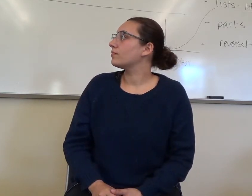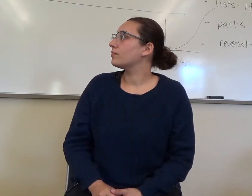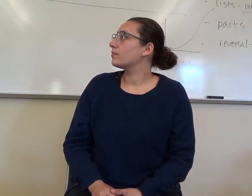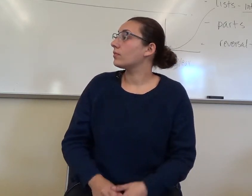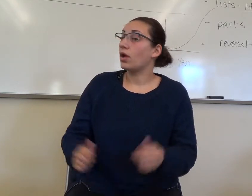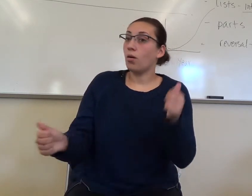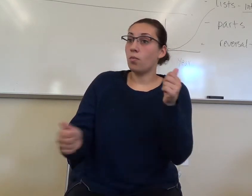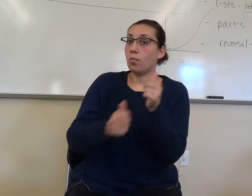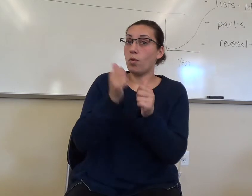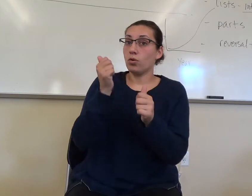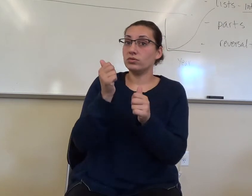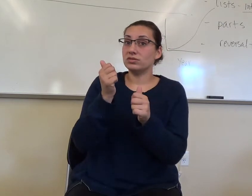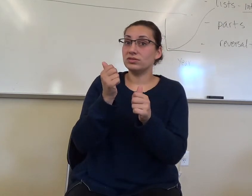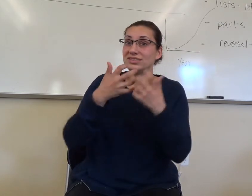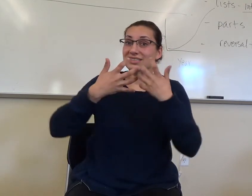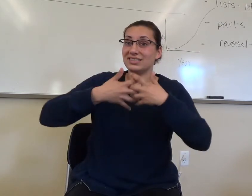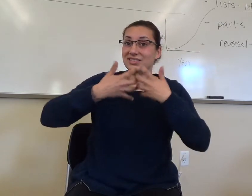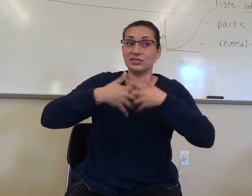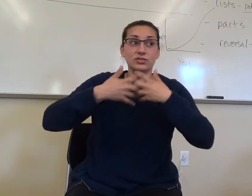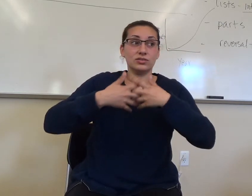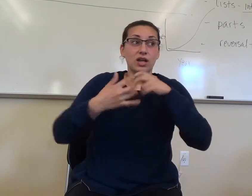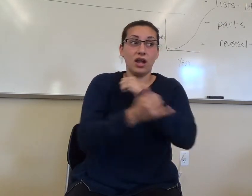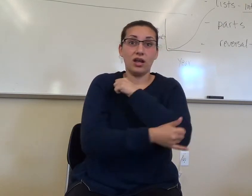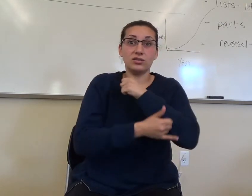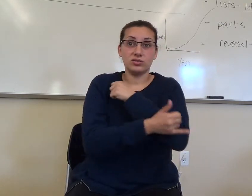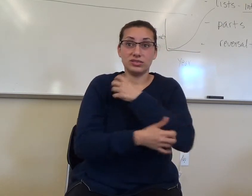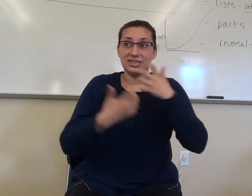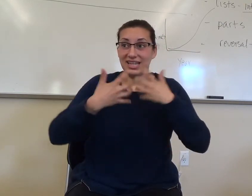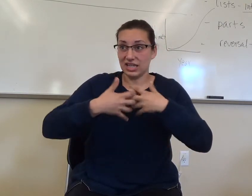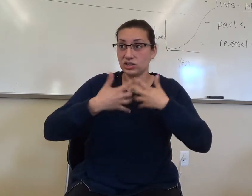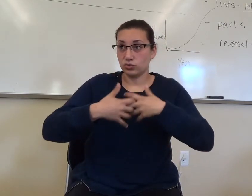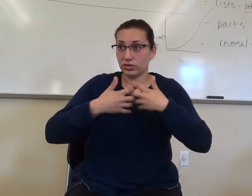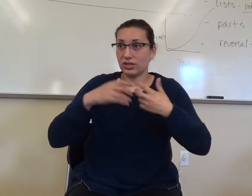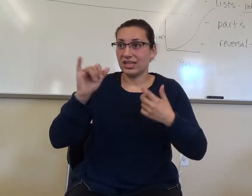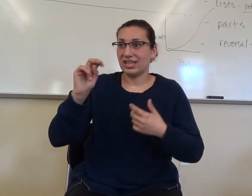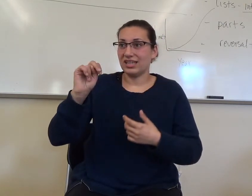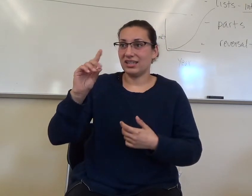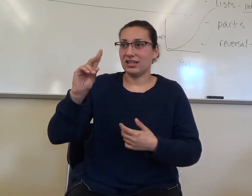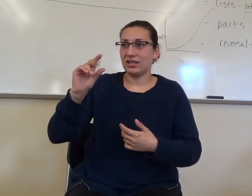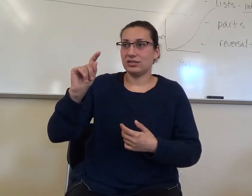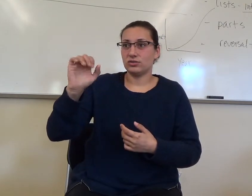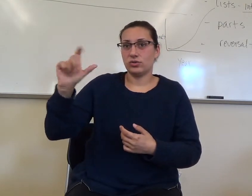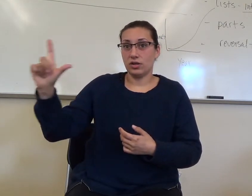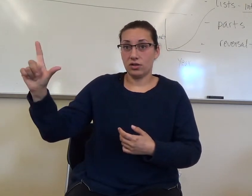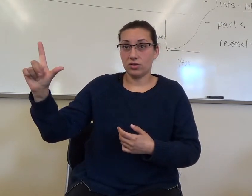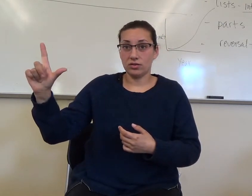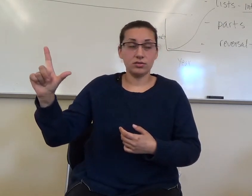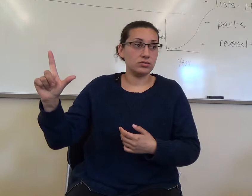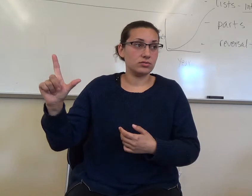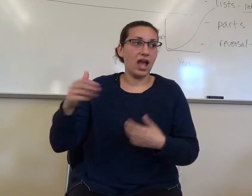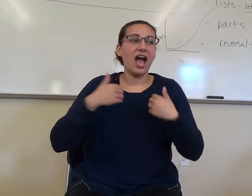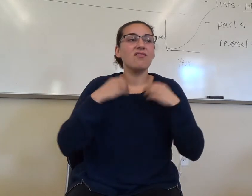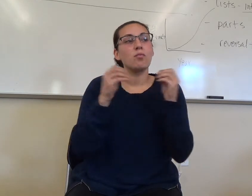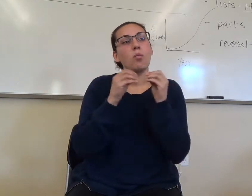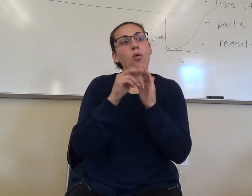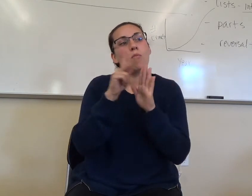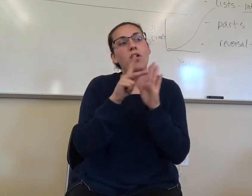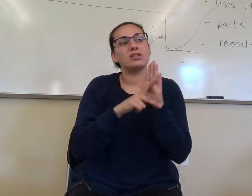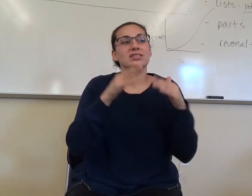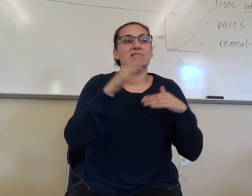Most industrialized countries have much more generous policies than those in the United States, providing